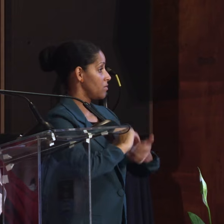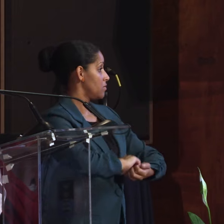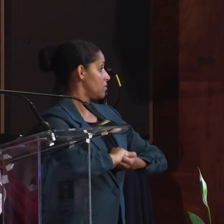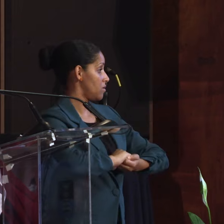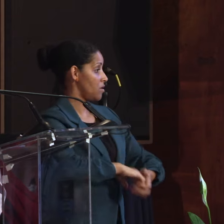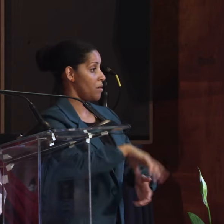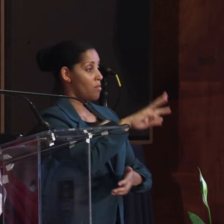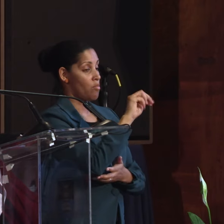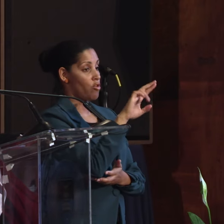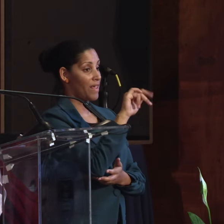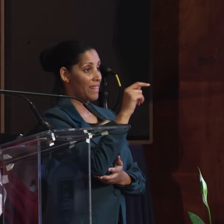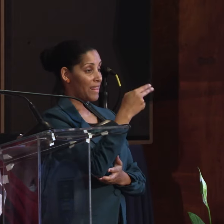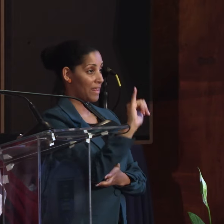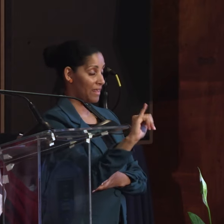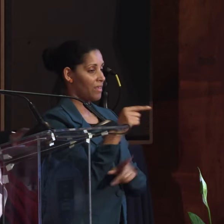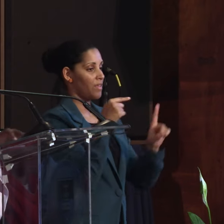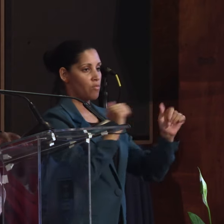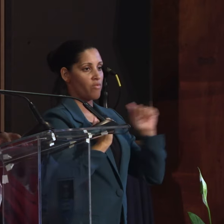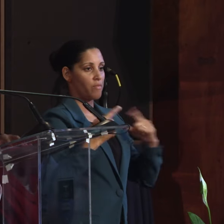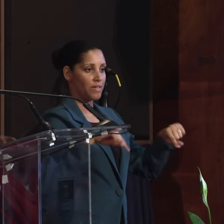Luvo Maranti to perform for us today.